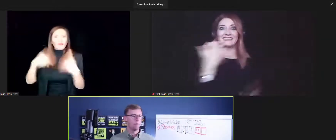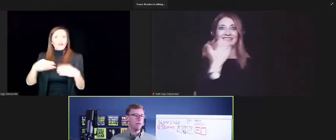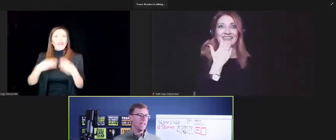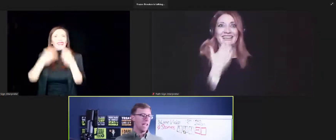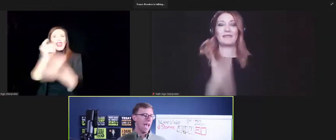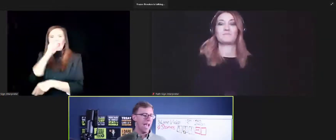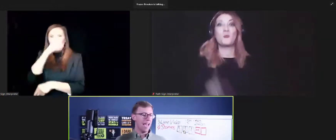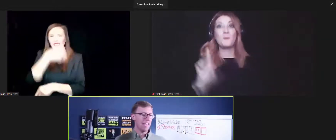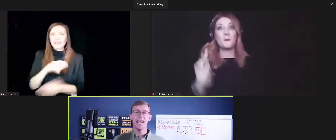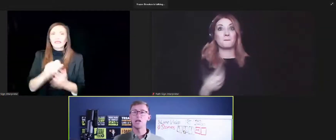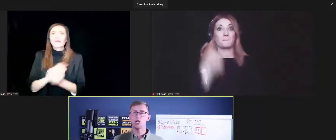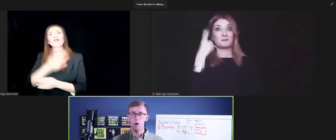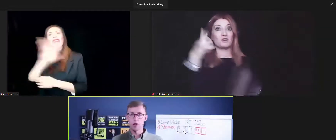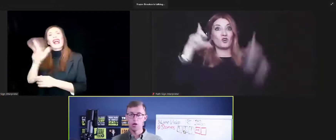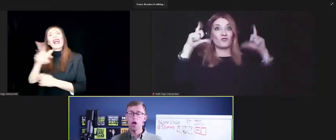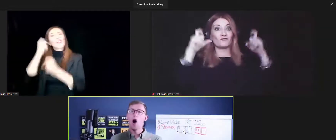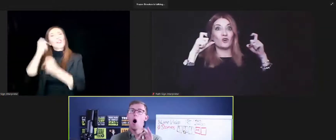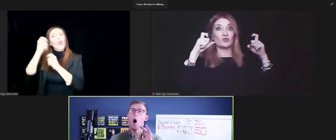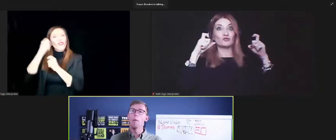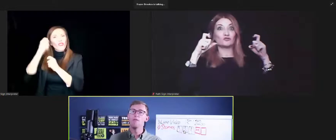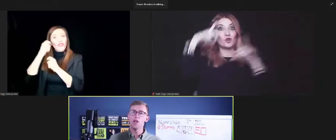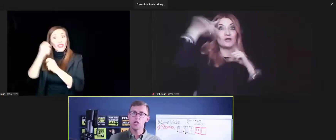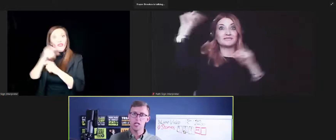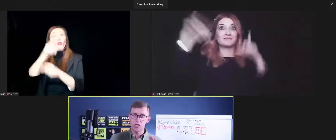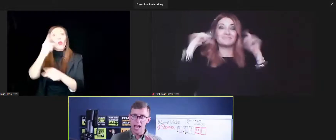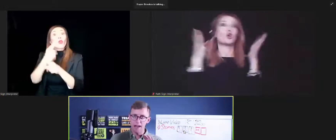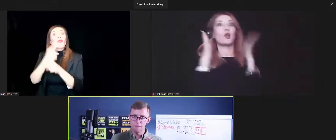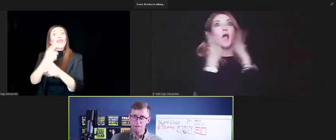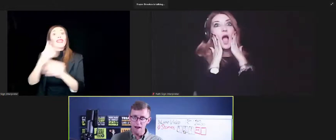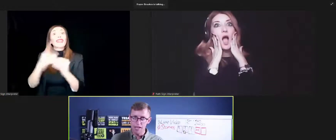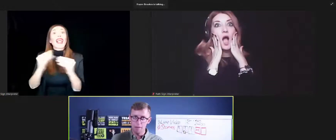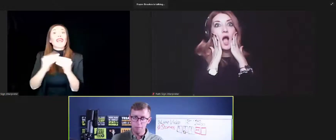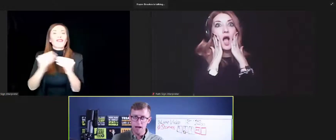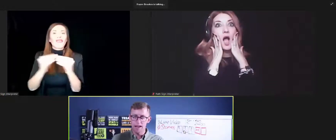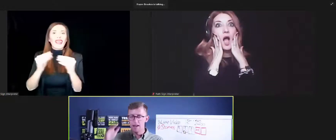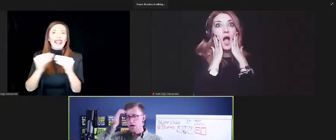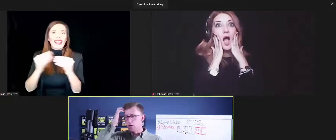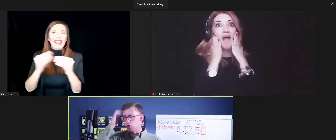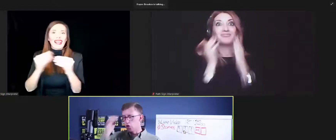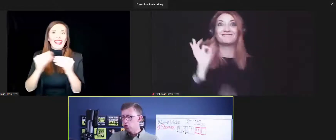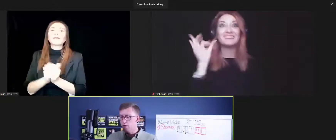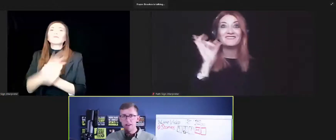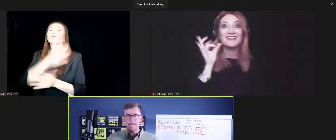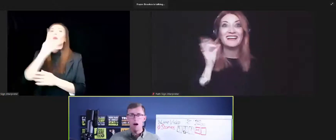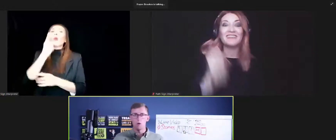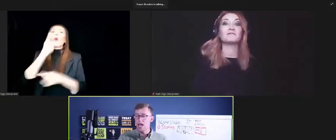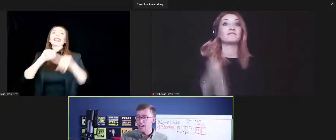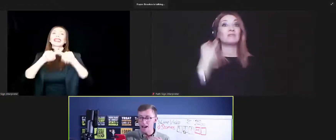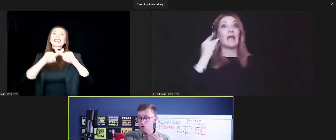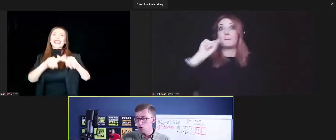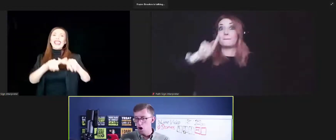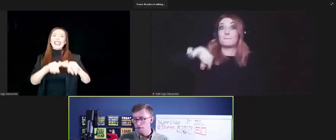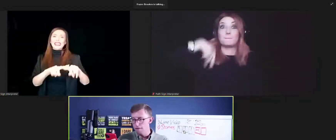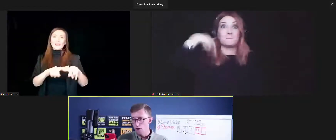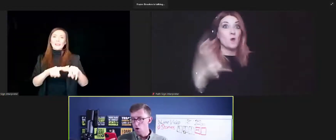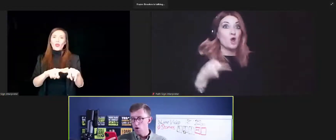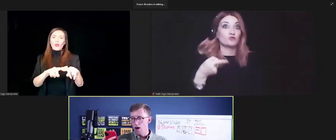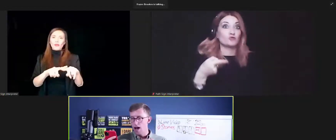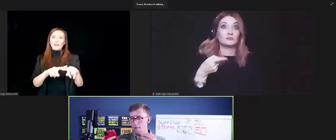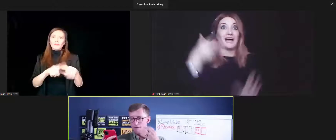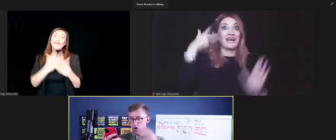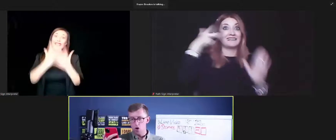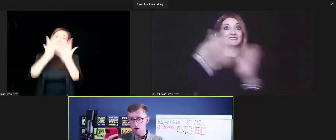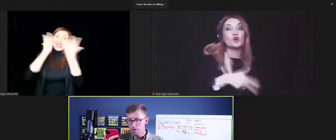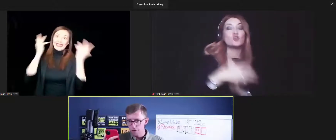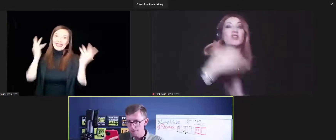could be a testimonial. Obviously staying very compliant. You could do a video saying, I've just got off the phone.